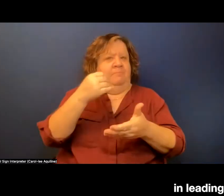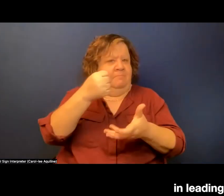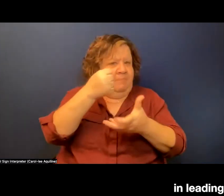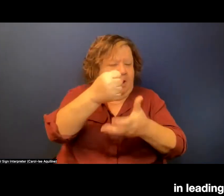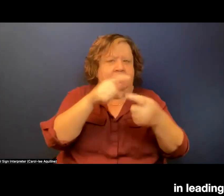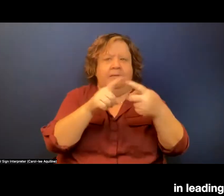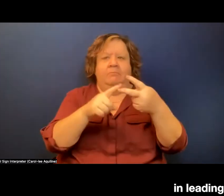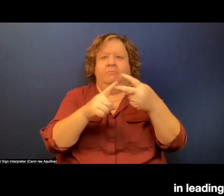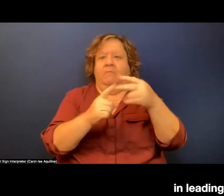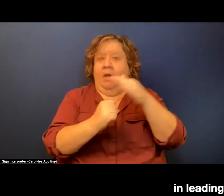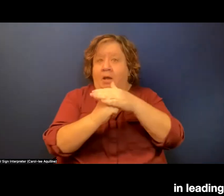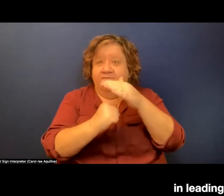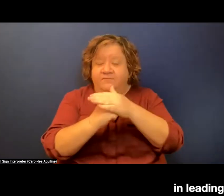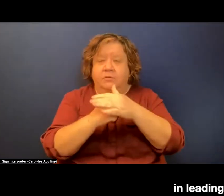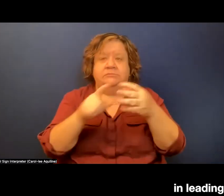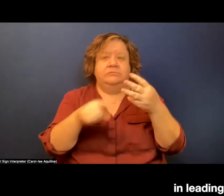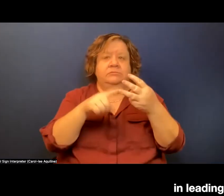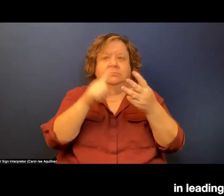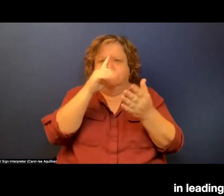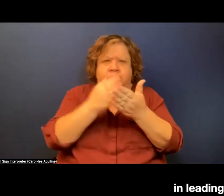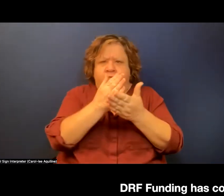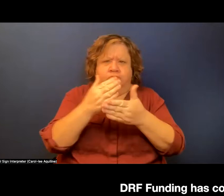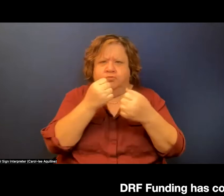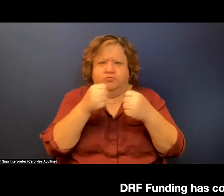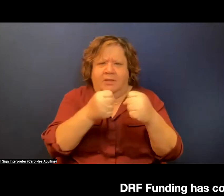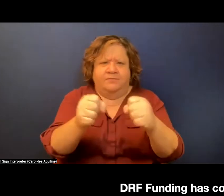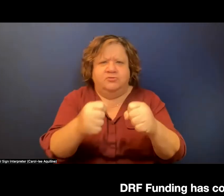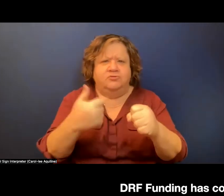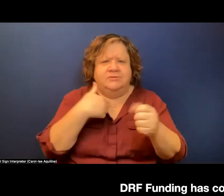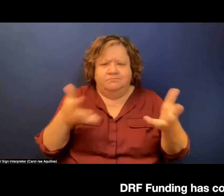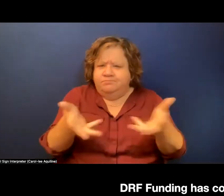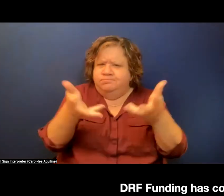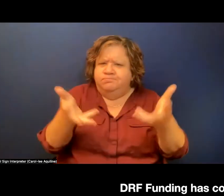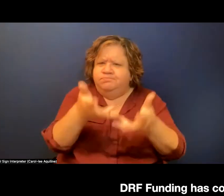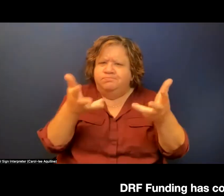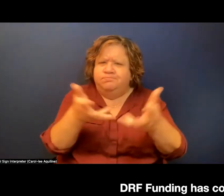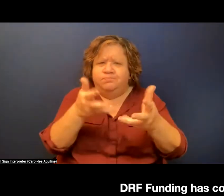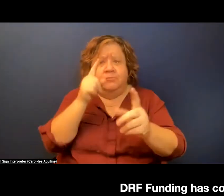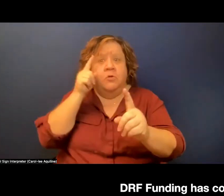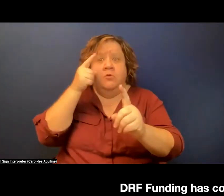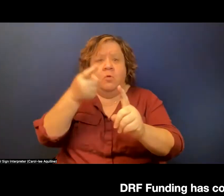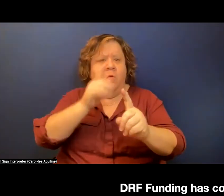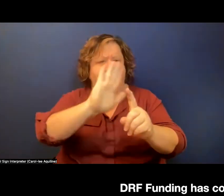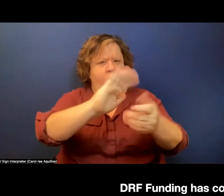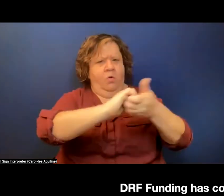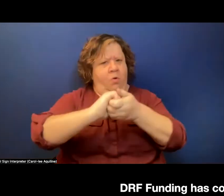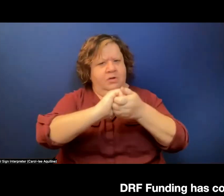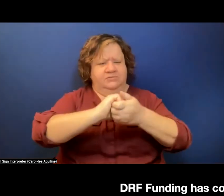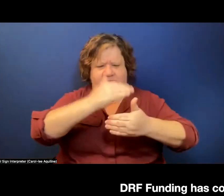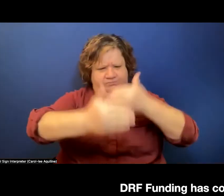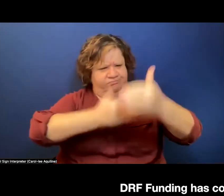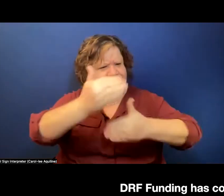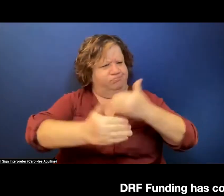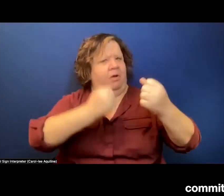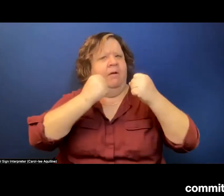in leading powerful work with significant achievement. DRF funding has contributed to advancing